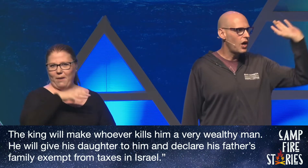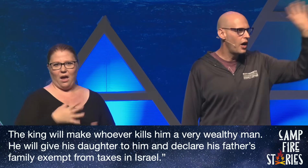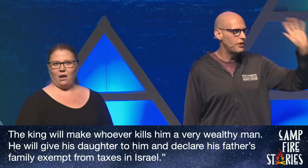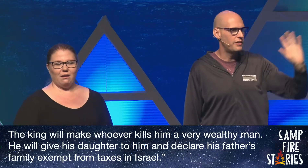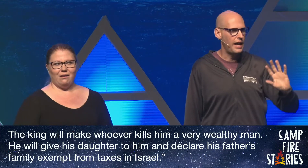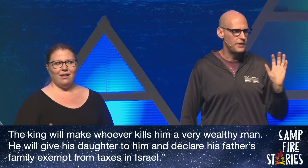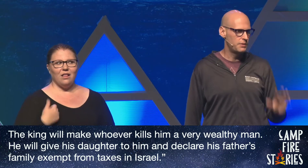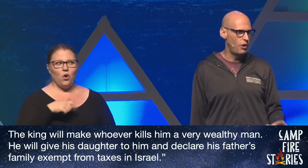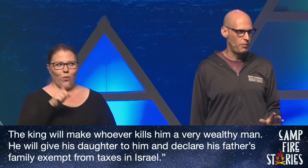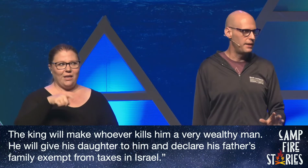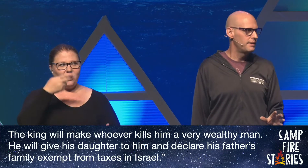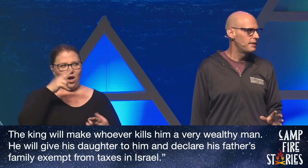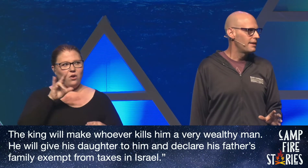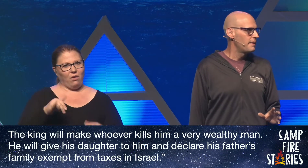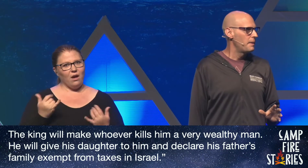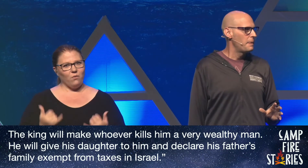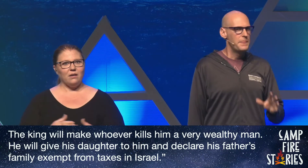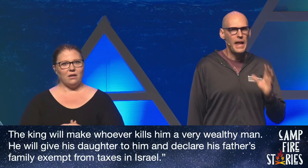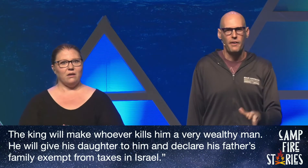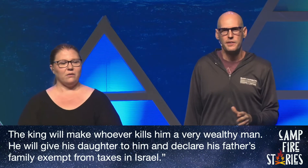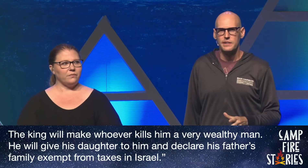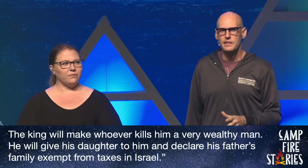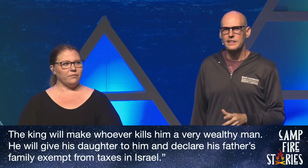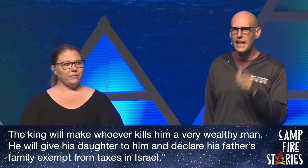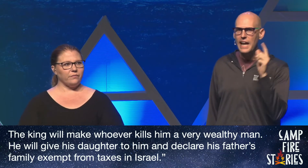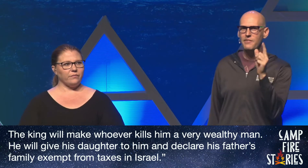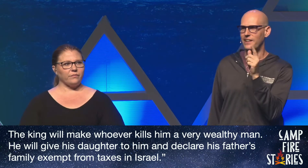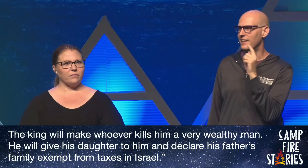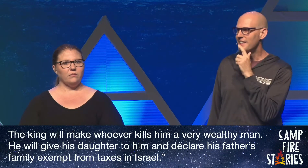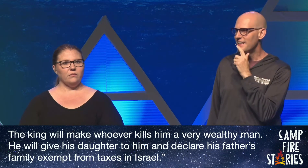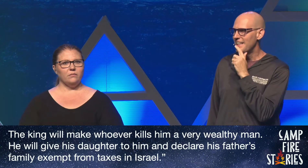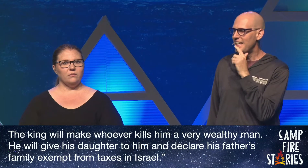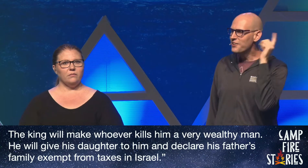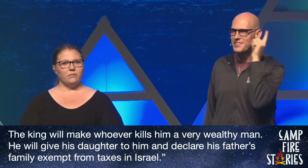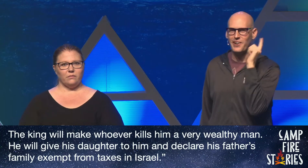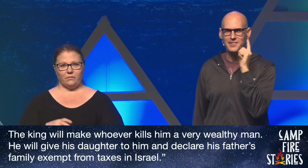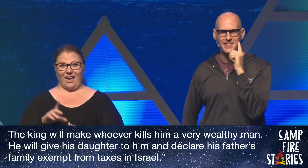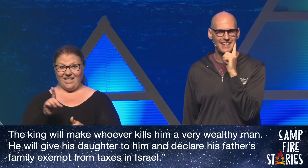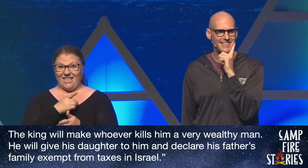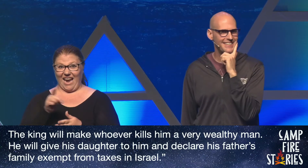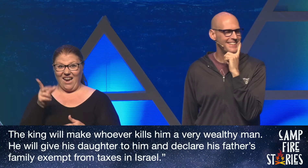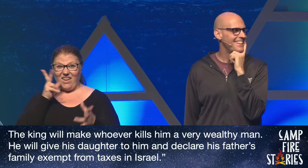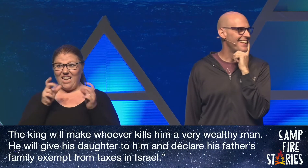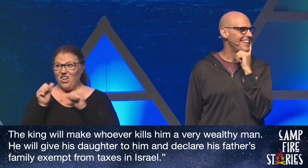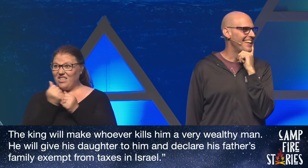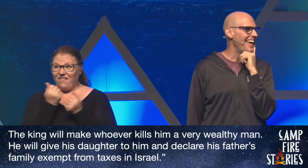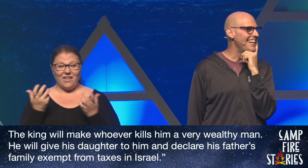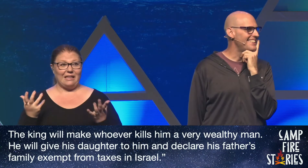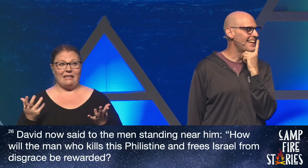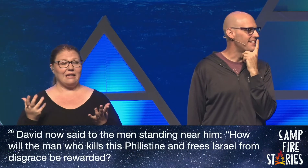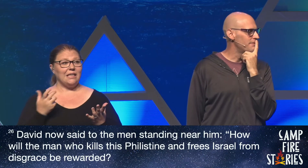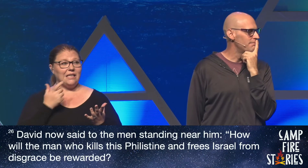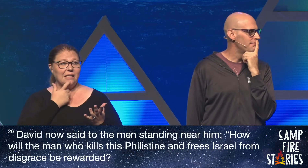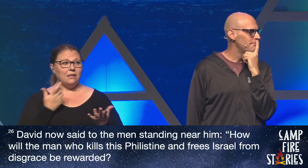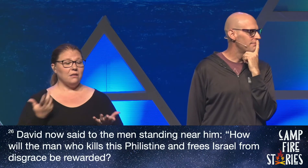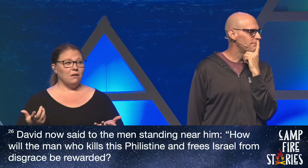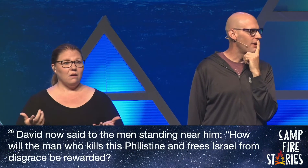let's honor that in this moment. Now, David hears all of this, and he